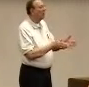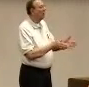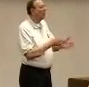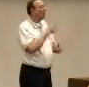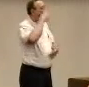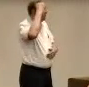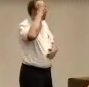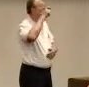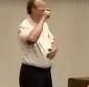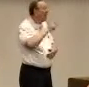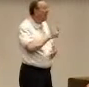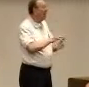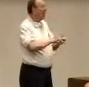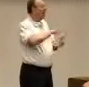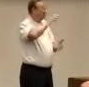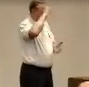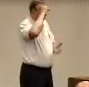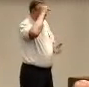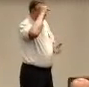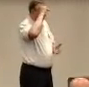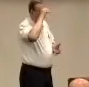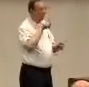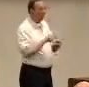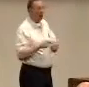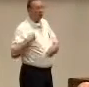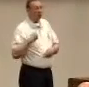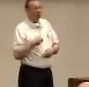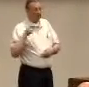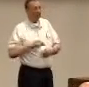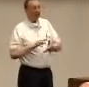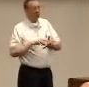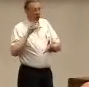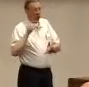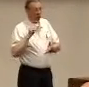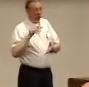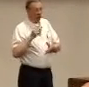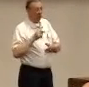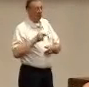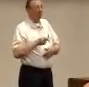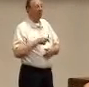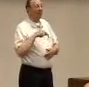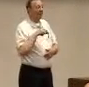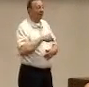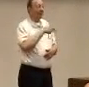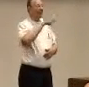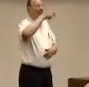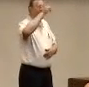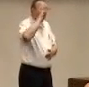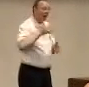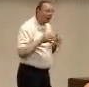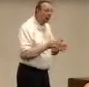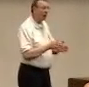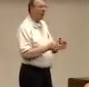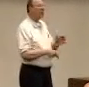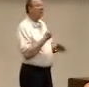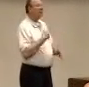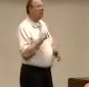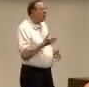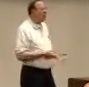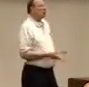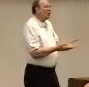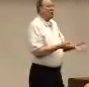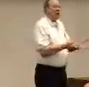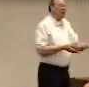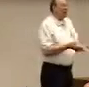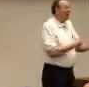point, Moses had to learn, just like all of us, that this is God's way, and it's God's time. And we sometimes want to rush it. We want